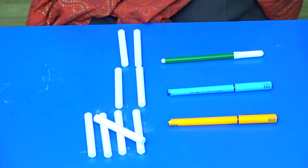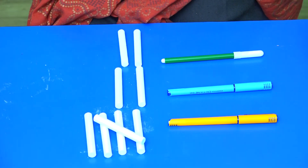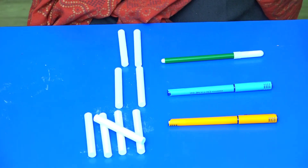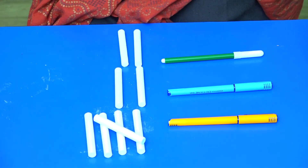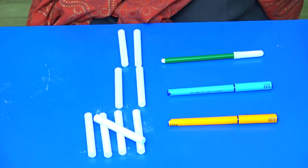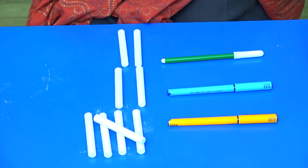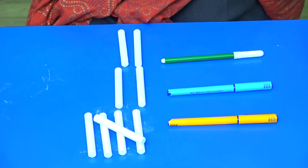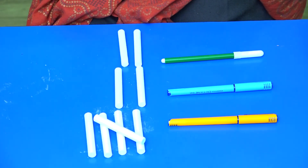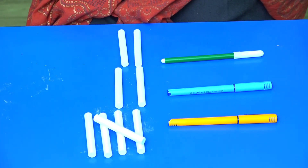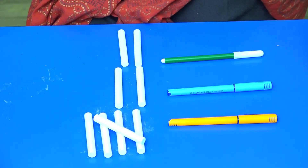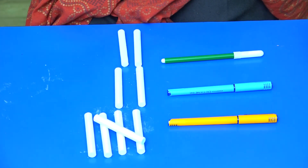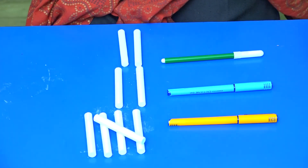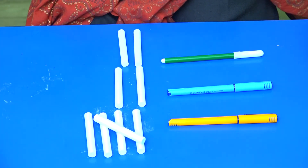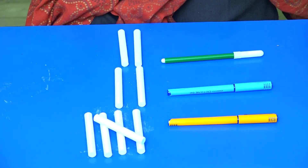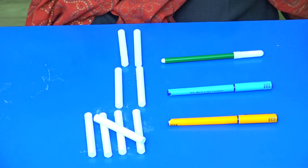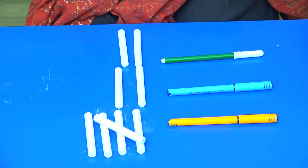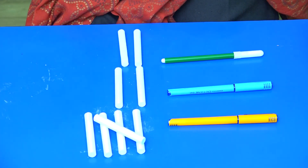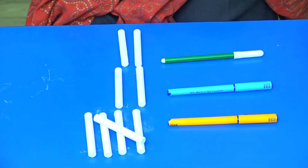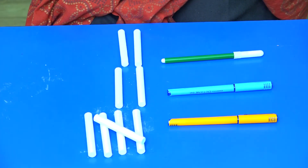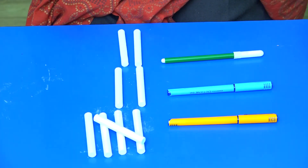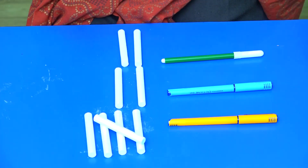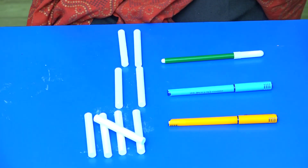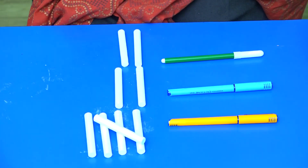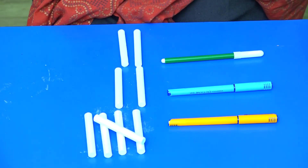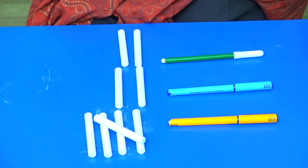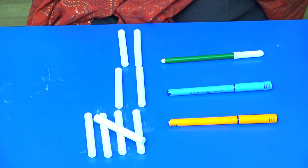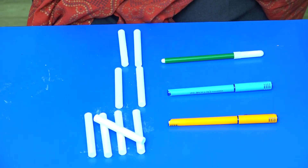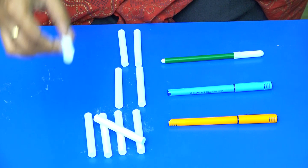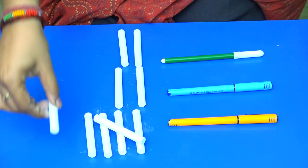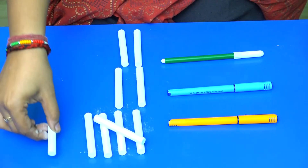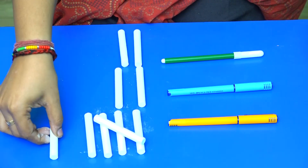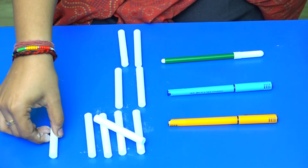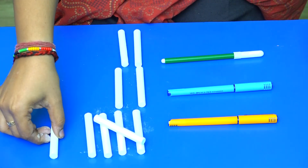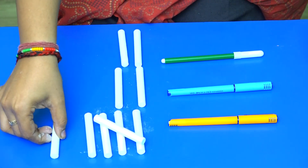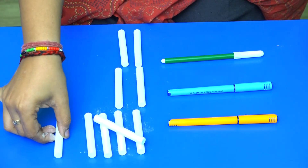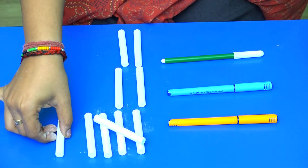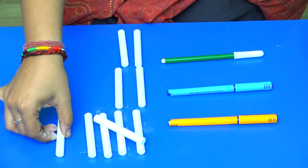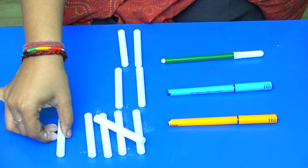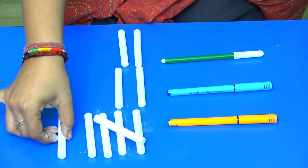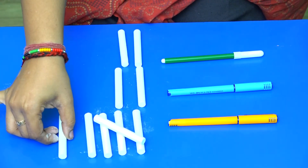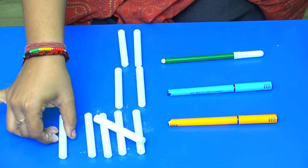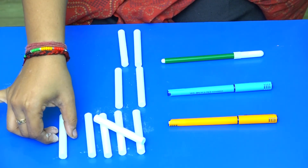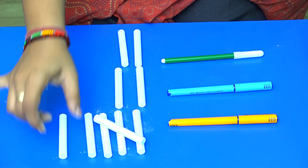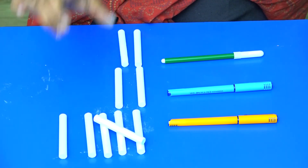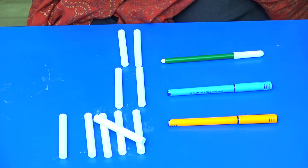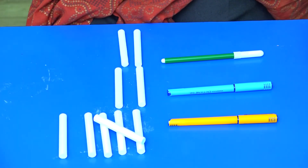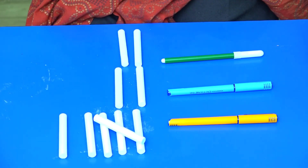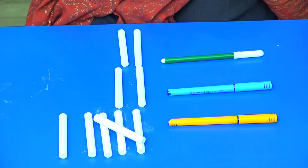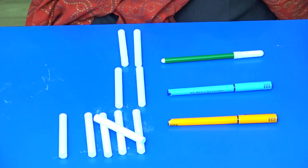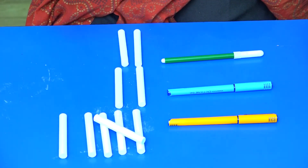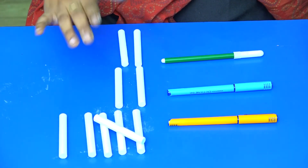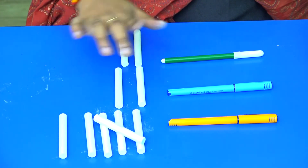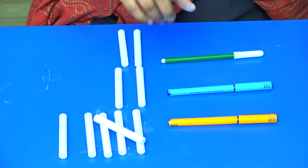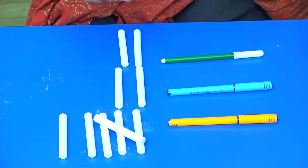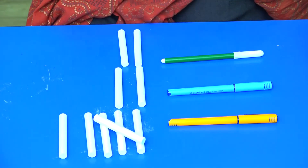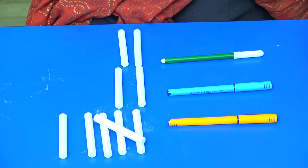can see from the data, another color is again your orange. So I will put another chalk here in front of the orange. But